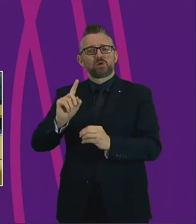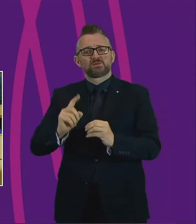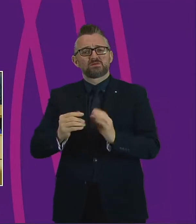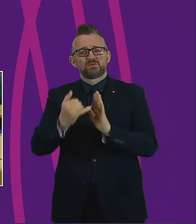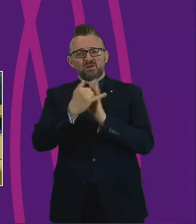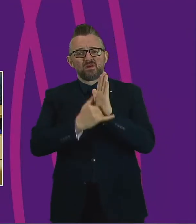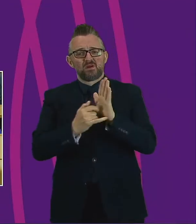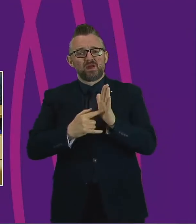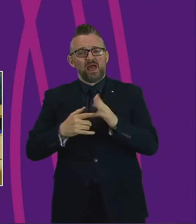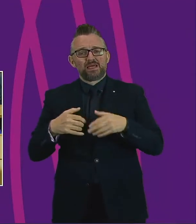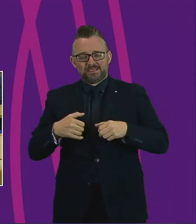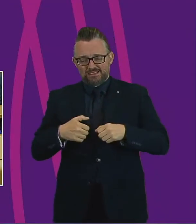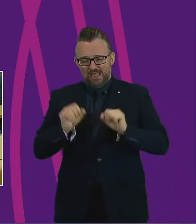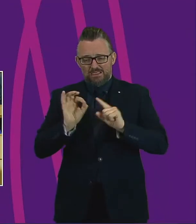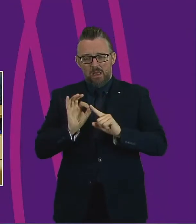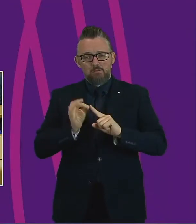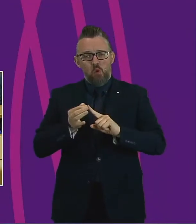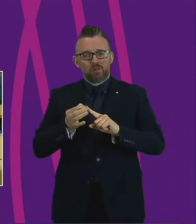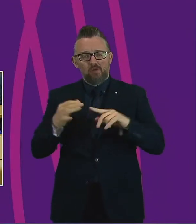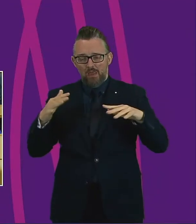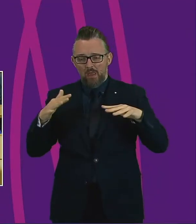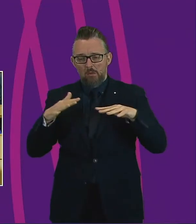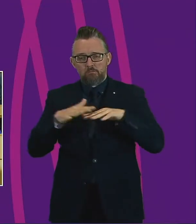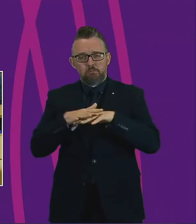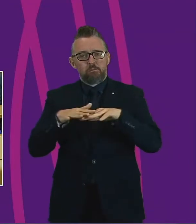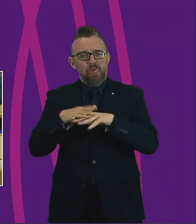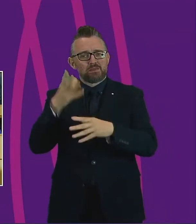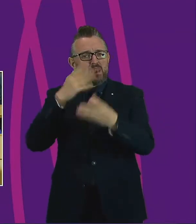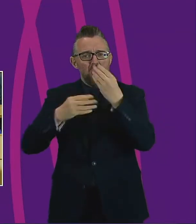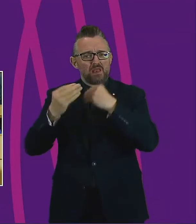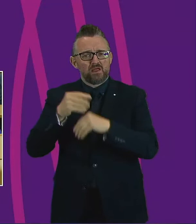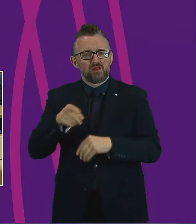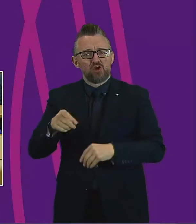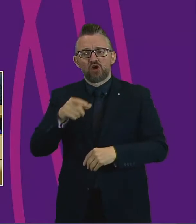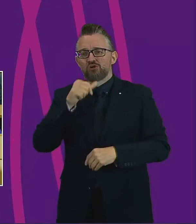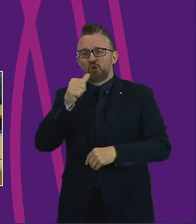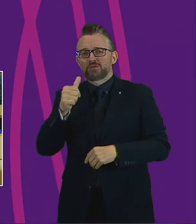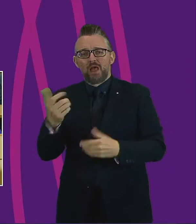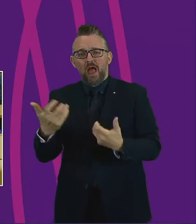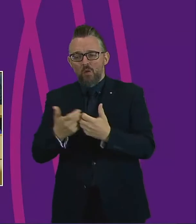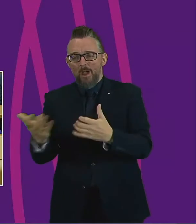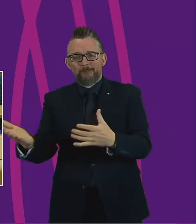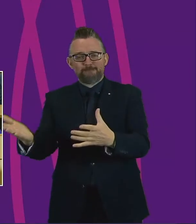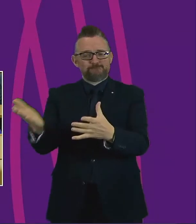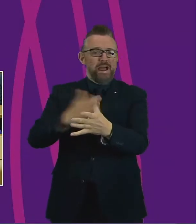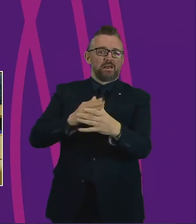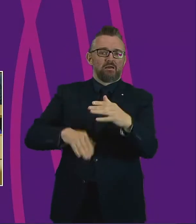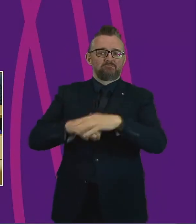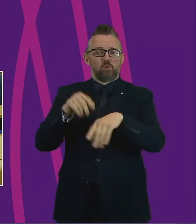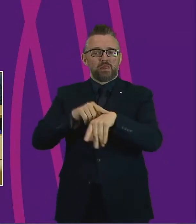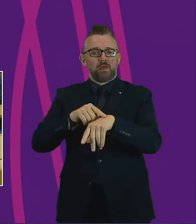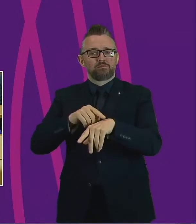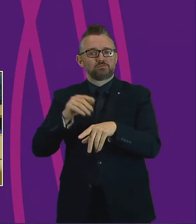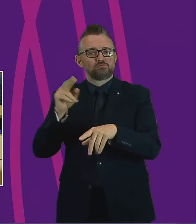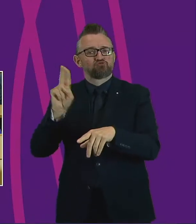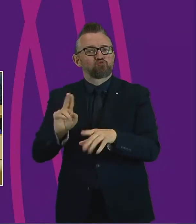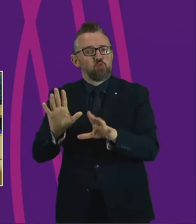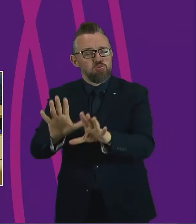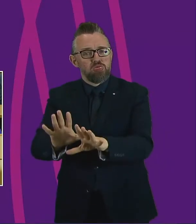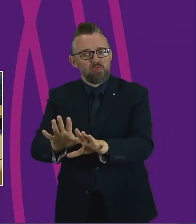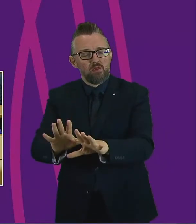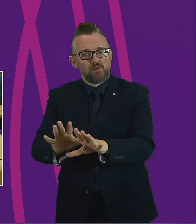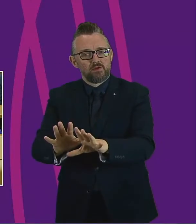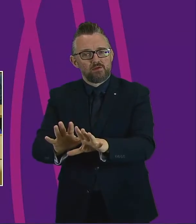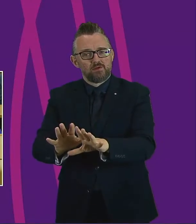is a starting point for blended learning. It's not a way back to full-time schooling. So children have already